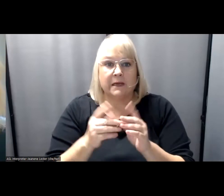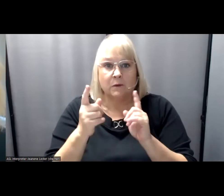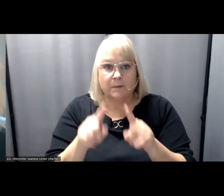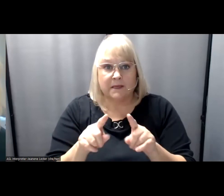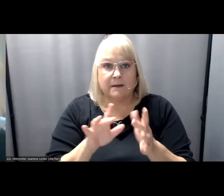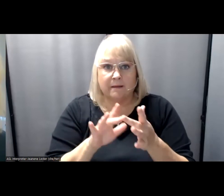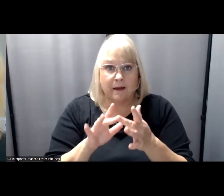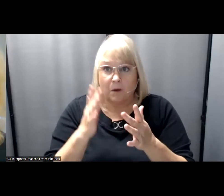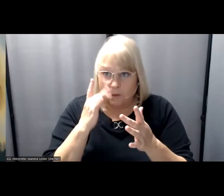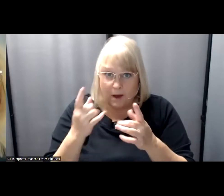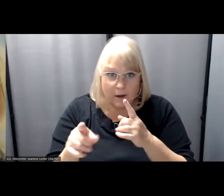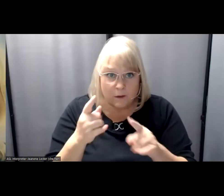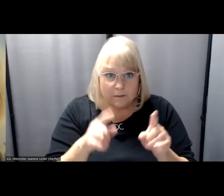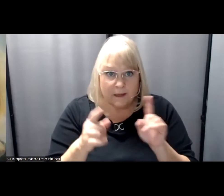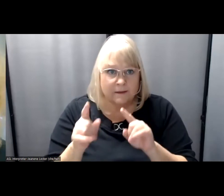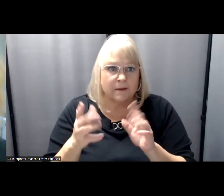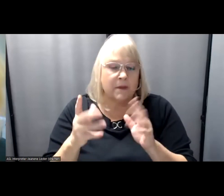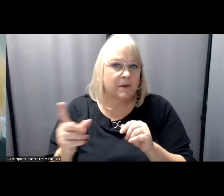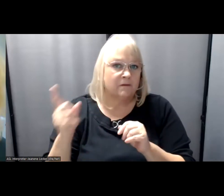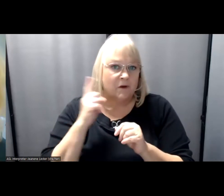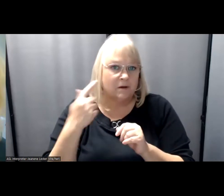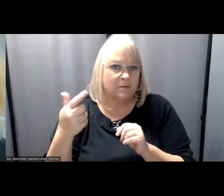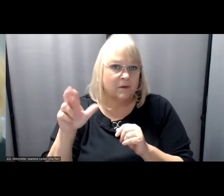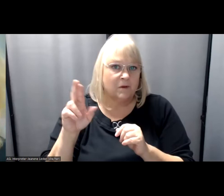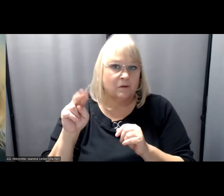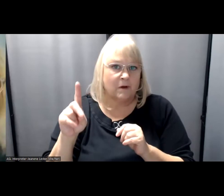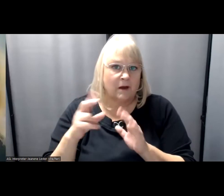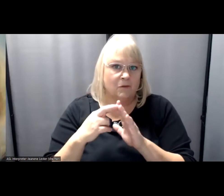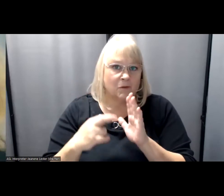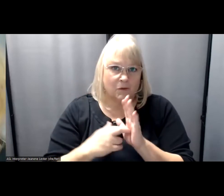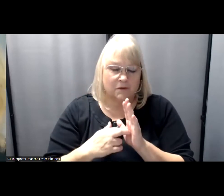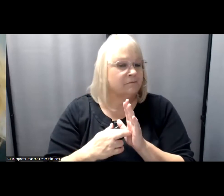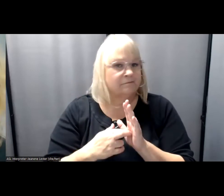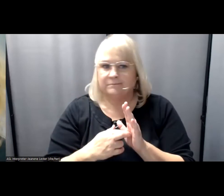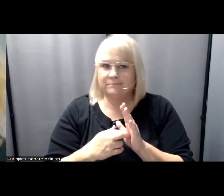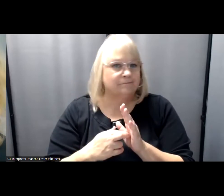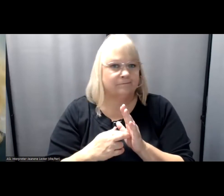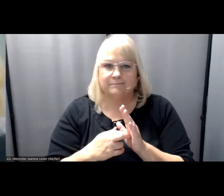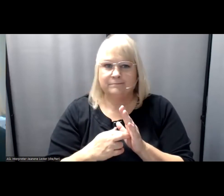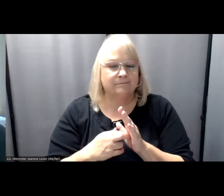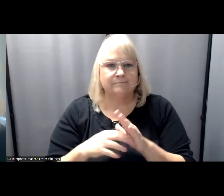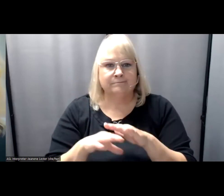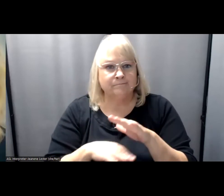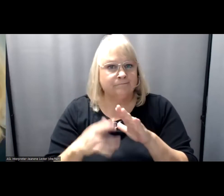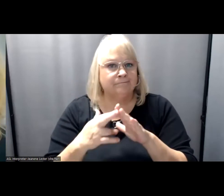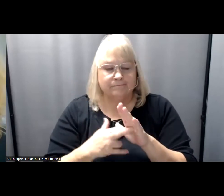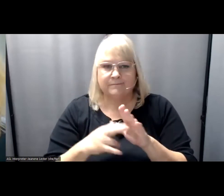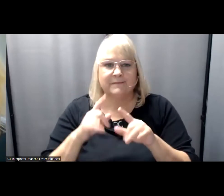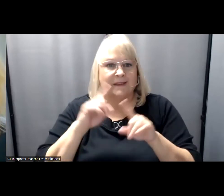we having agreements? You may have heard of them as ground rules. Who's heard of ground rules? Yeah, sets a whole different tone, doesn't it? So we're looking